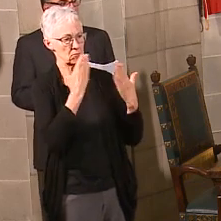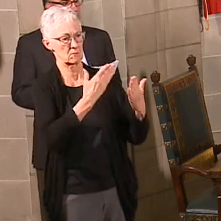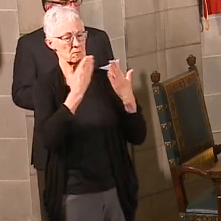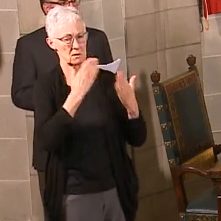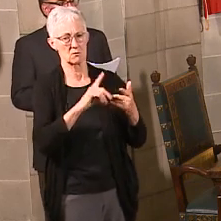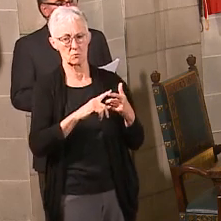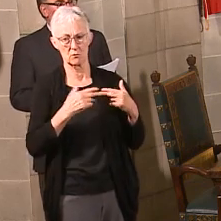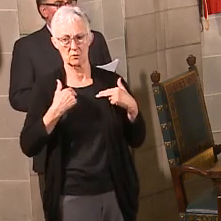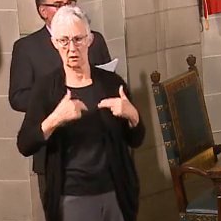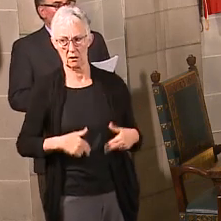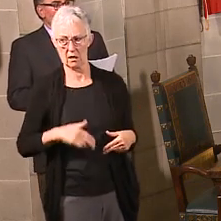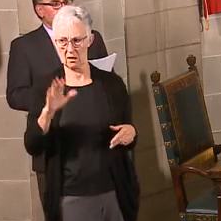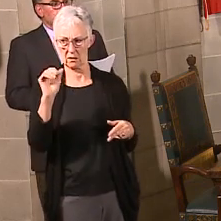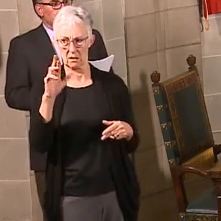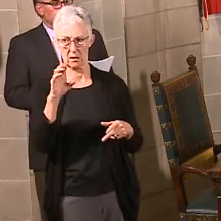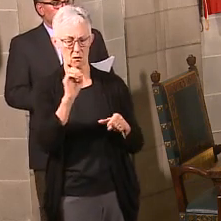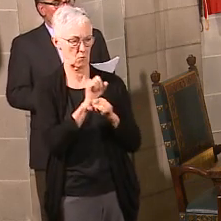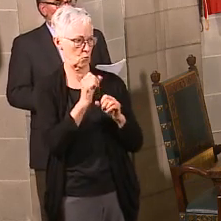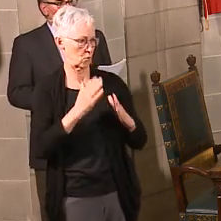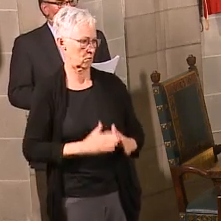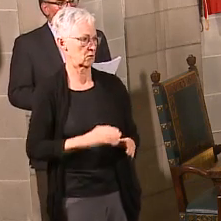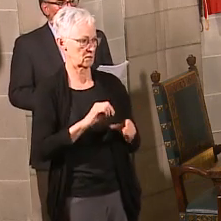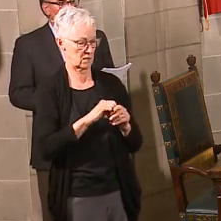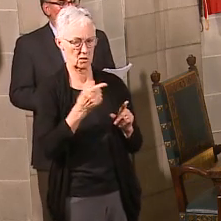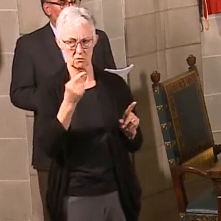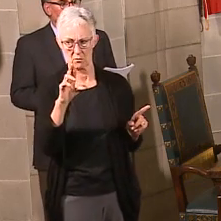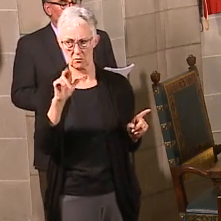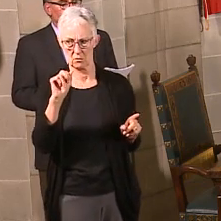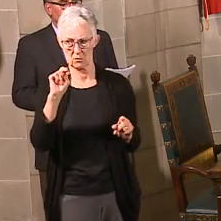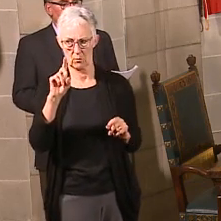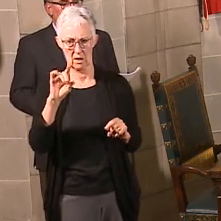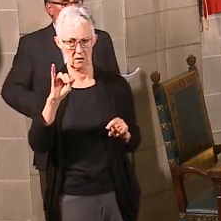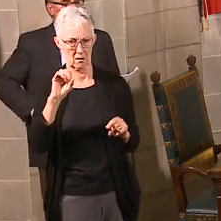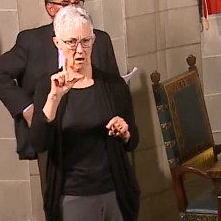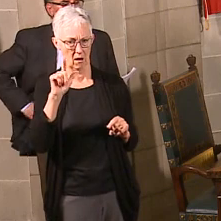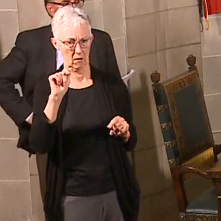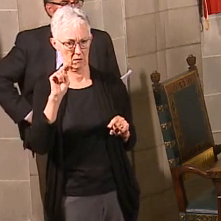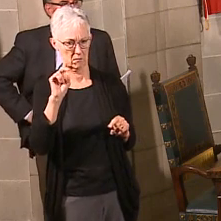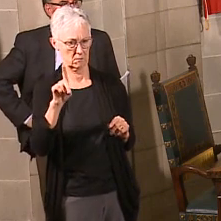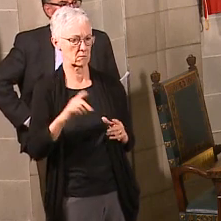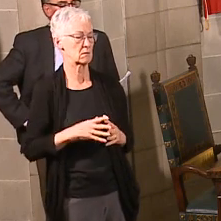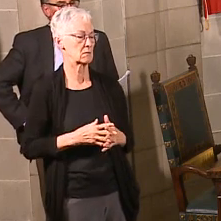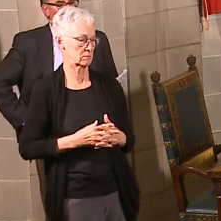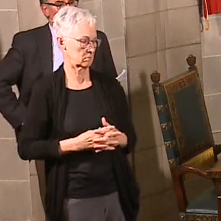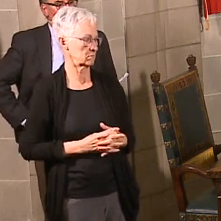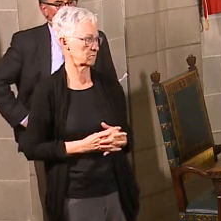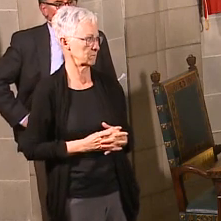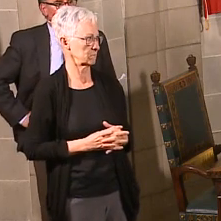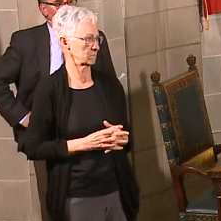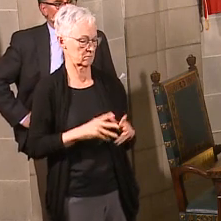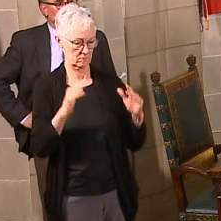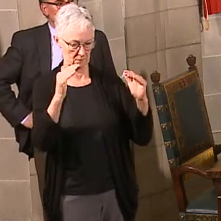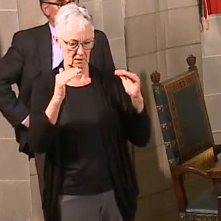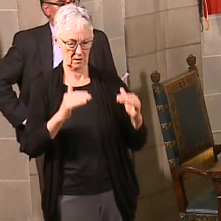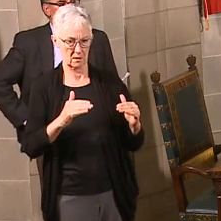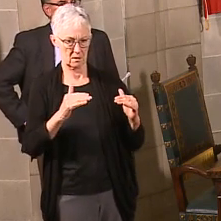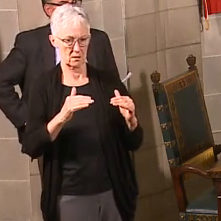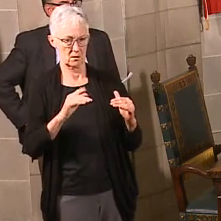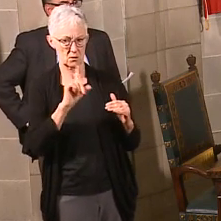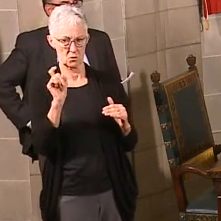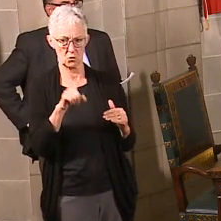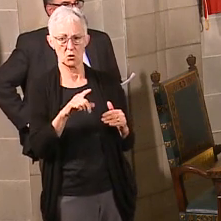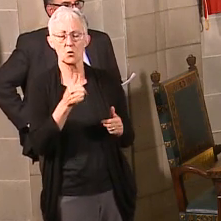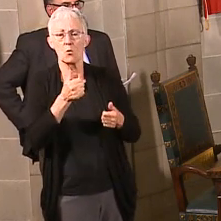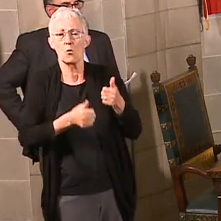healthcare workers in Grand Island who are working very, very hard to be able to manage the situation. The next question from Jose was, which